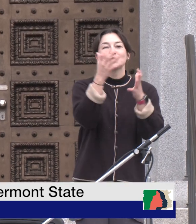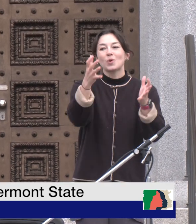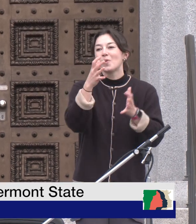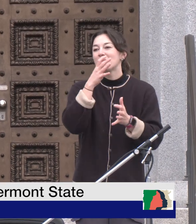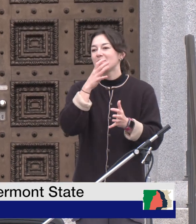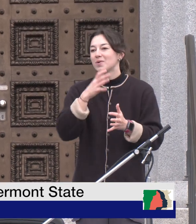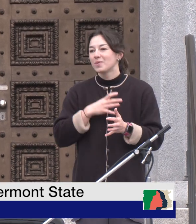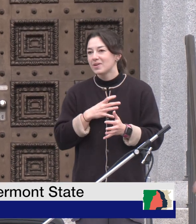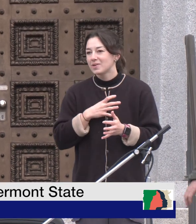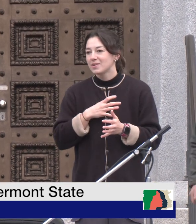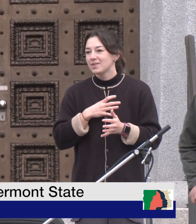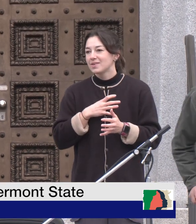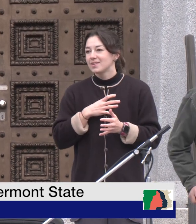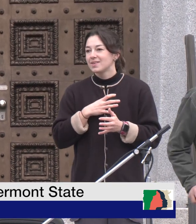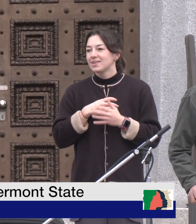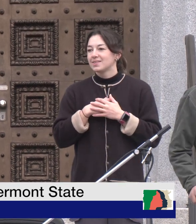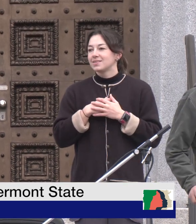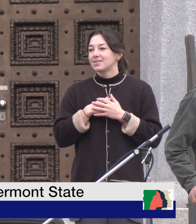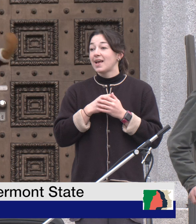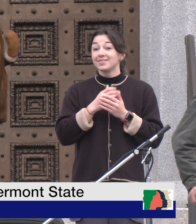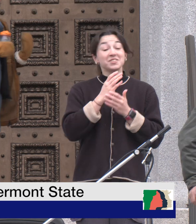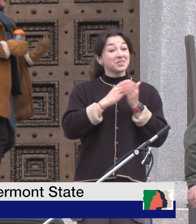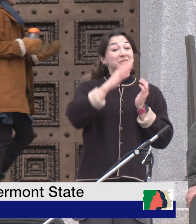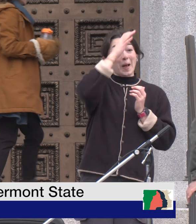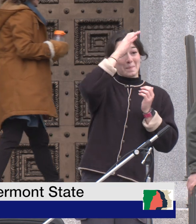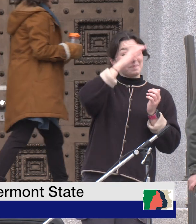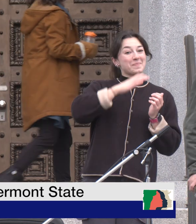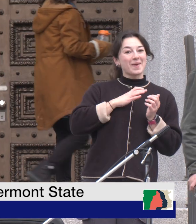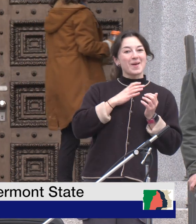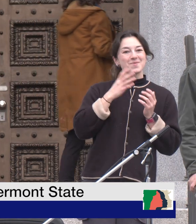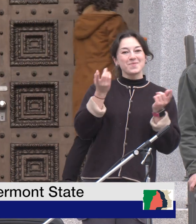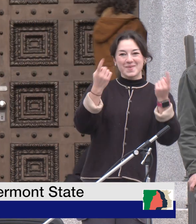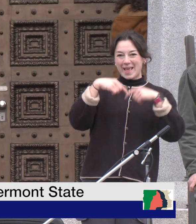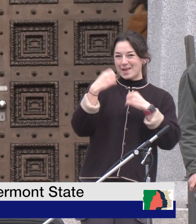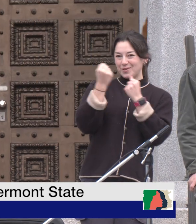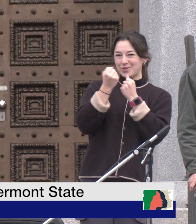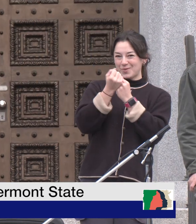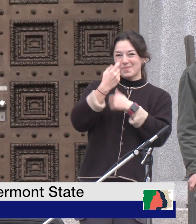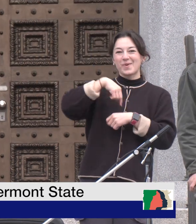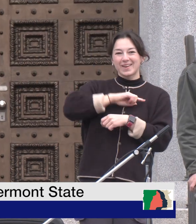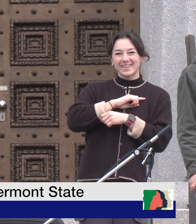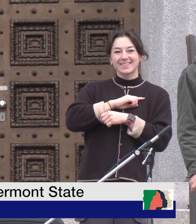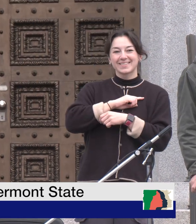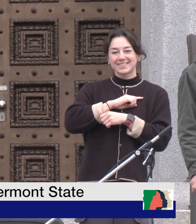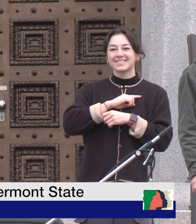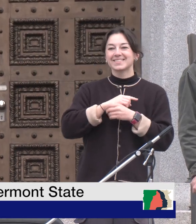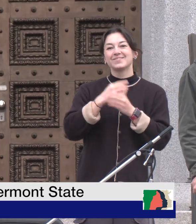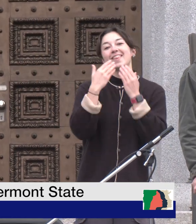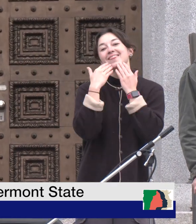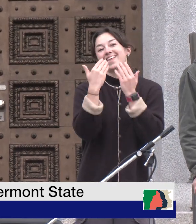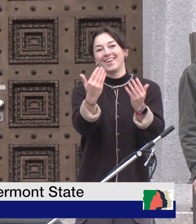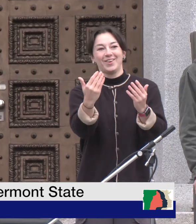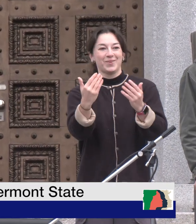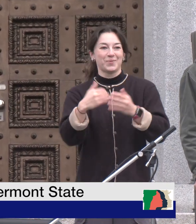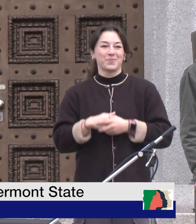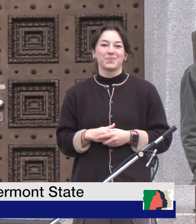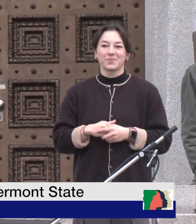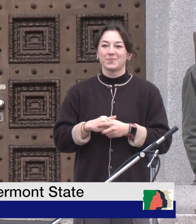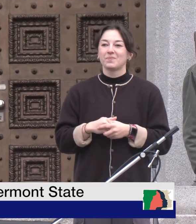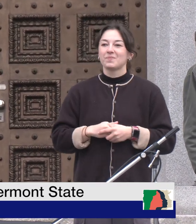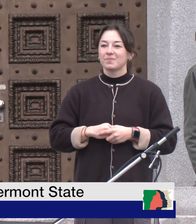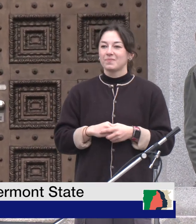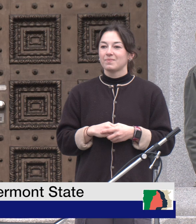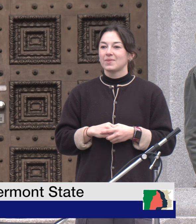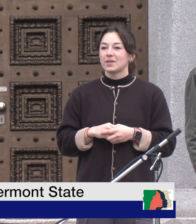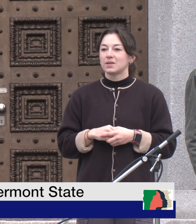women and some men who support us. We thank you.